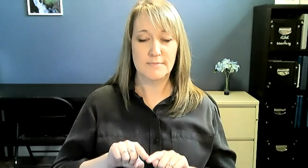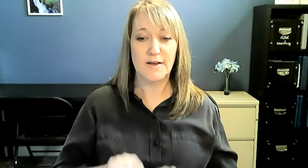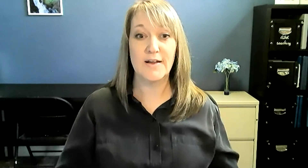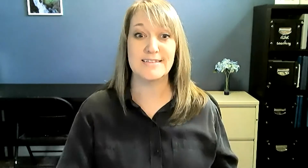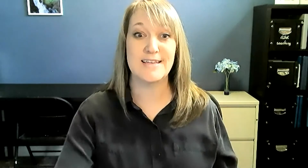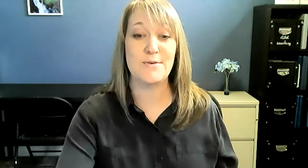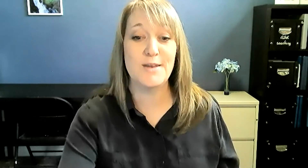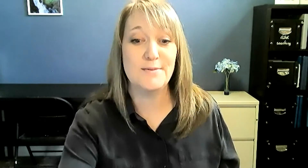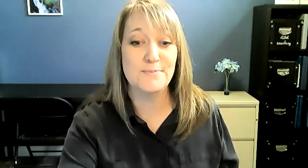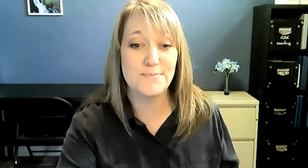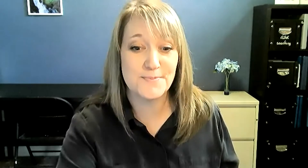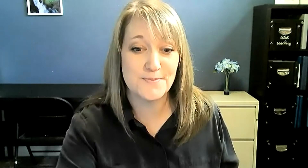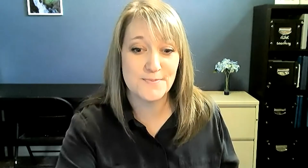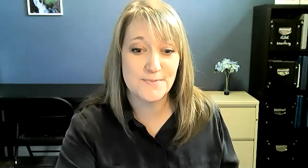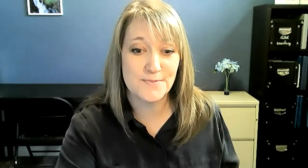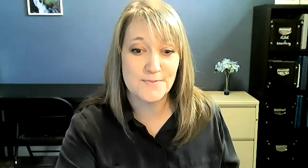All right, let's see how you did.